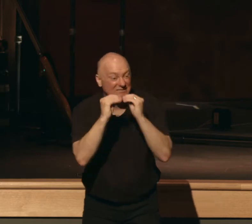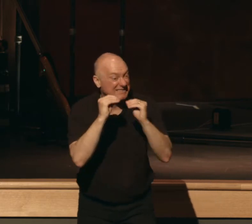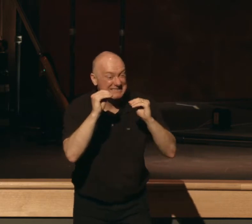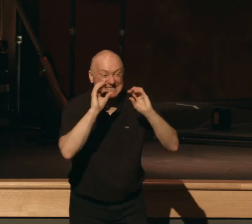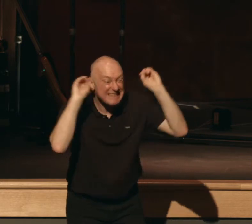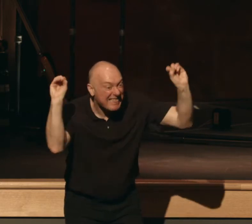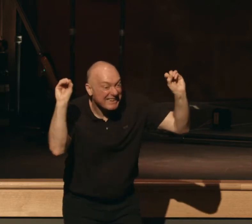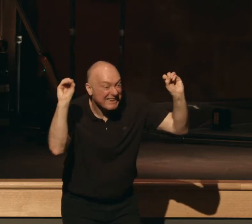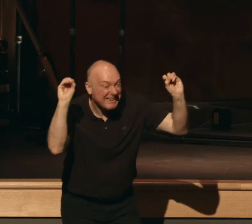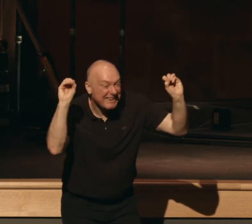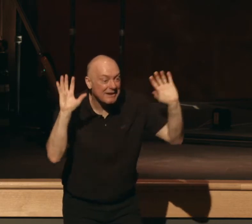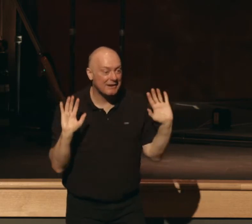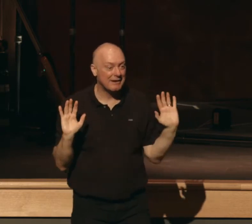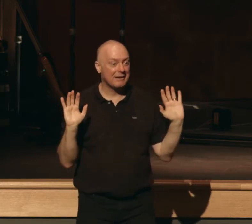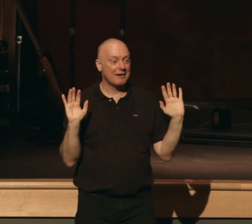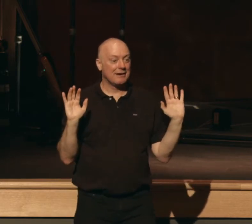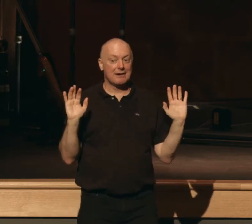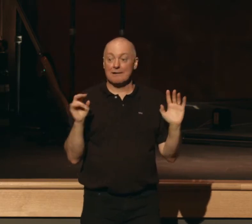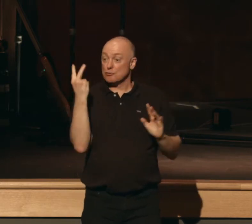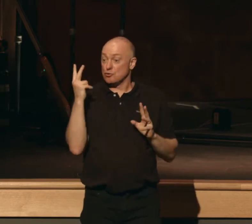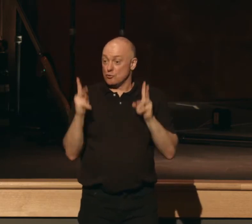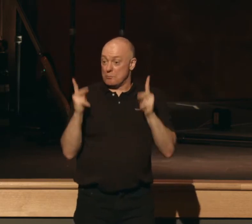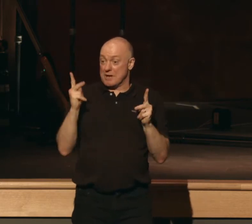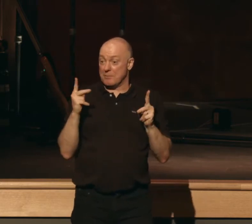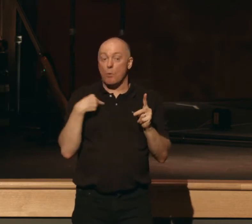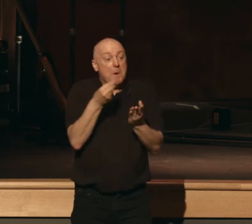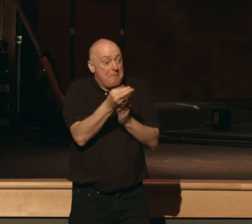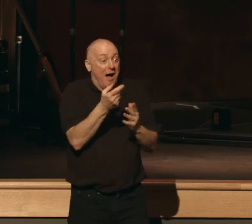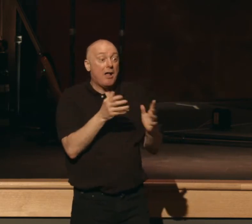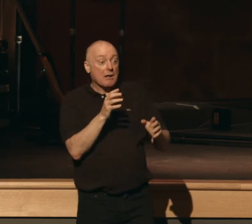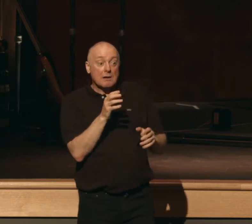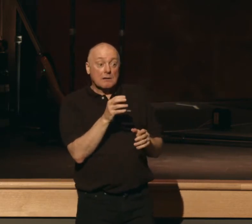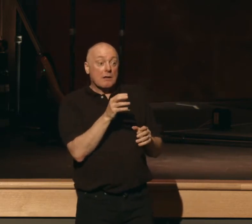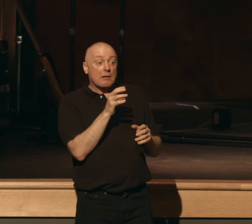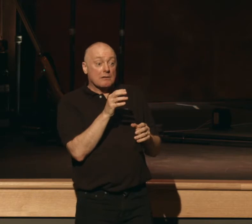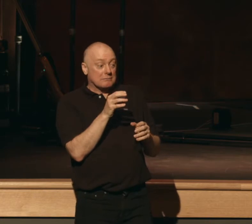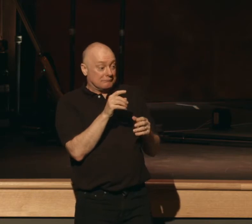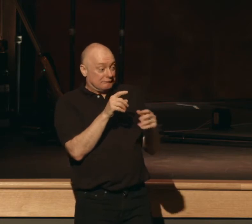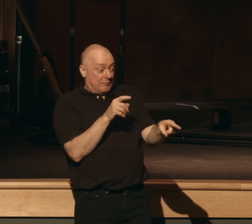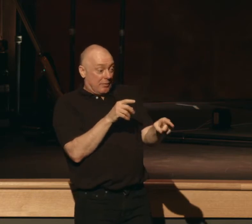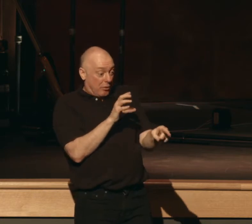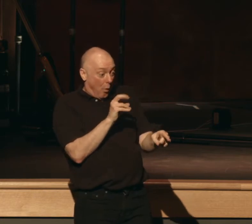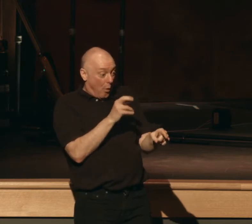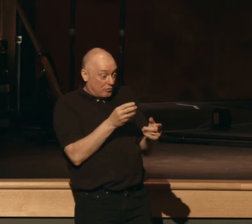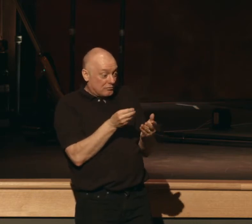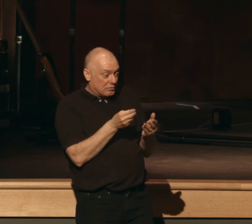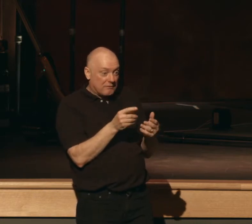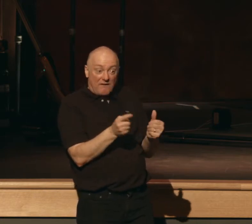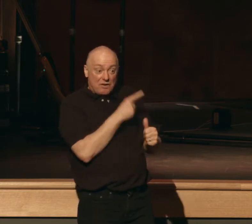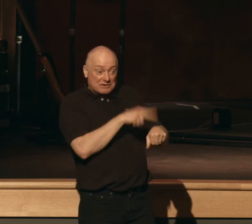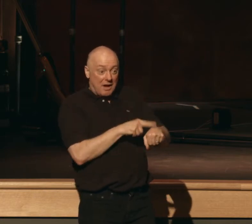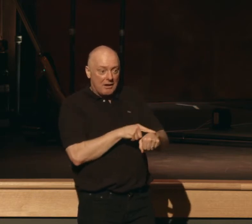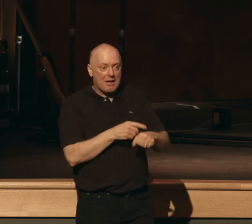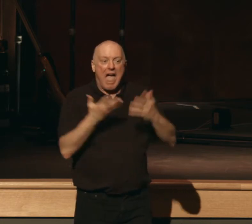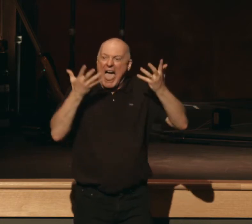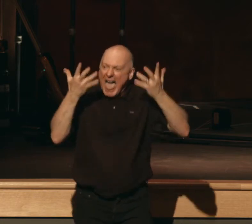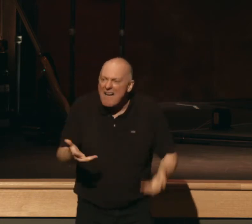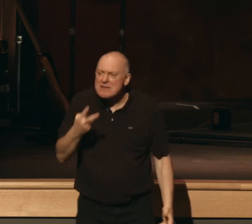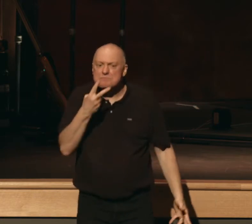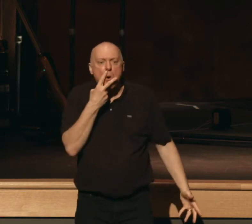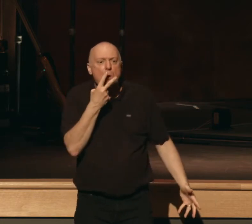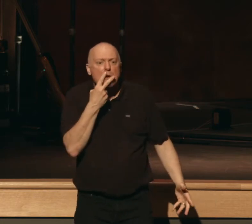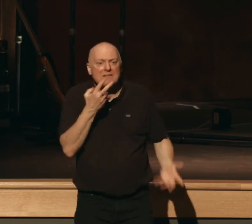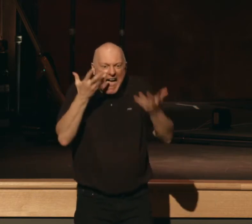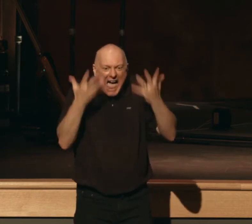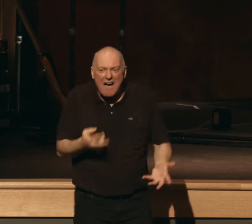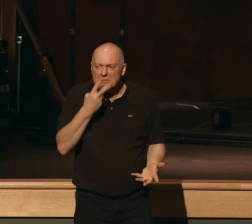in 50 years, and there's two people that we bought it from, the original owners, and they were both very, very heavy smokers, all right?